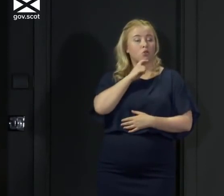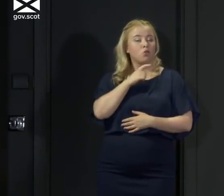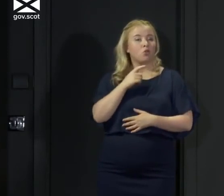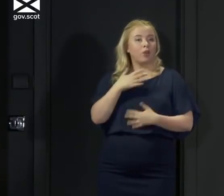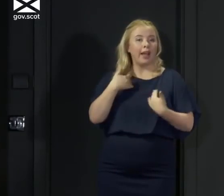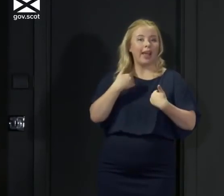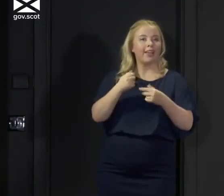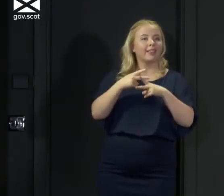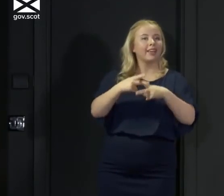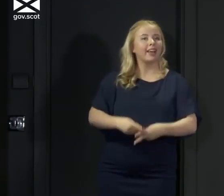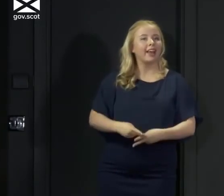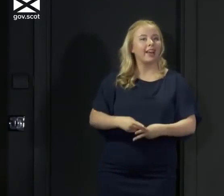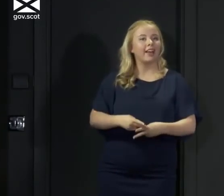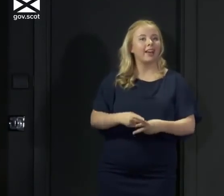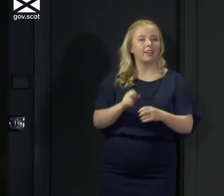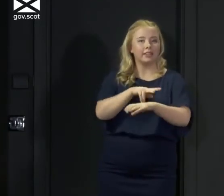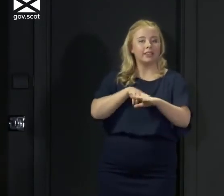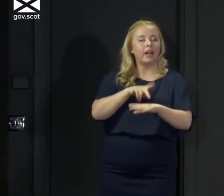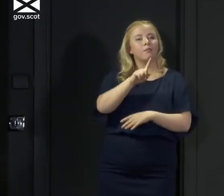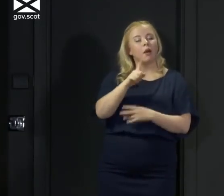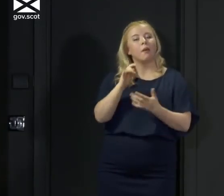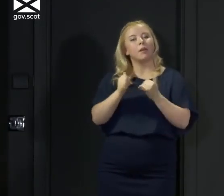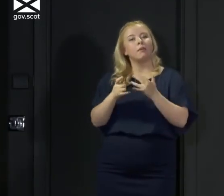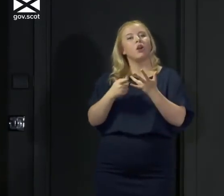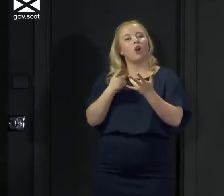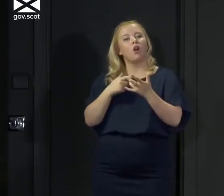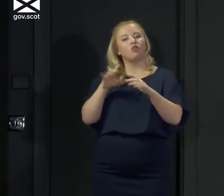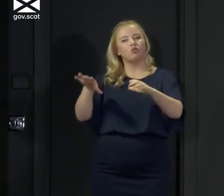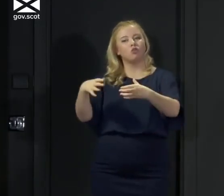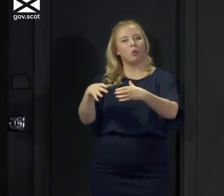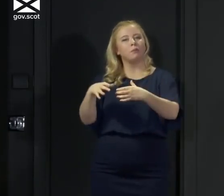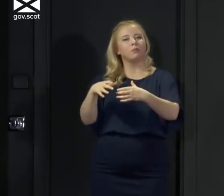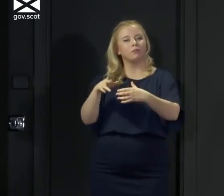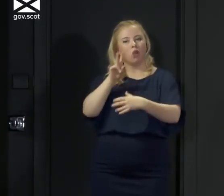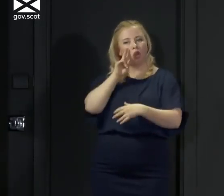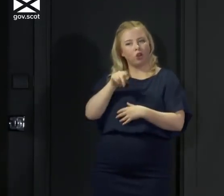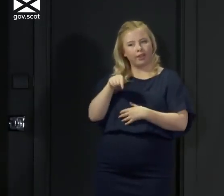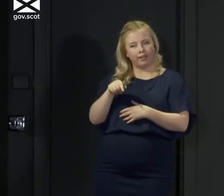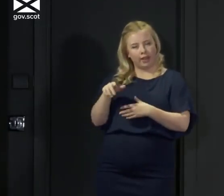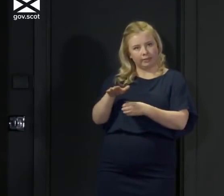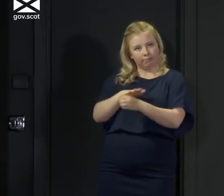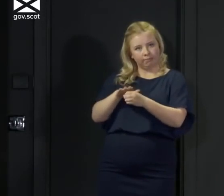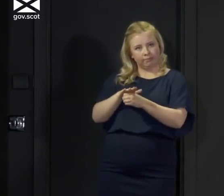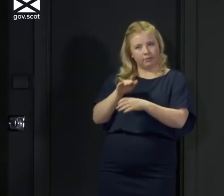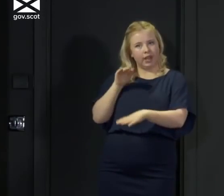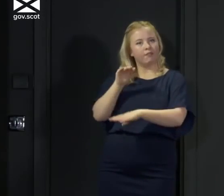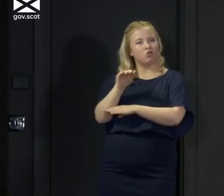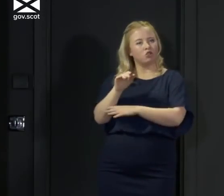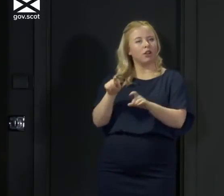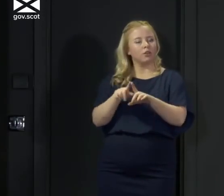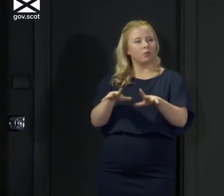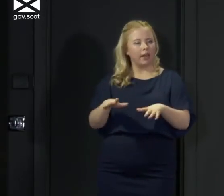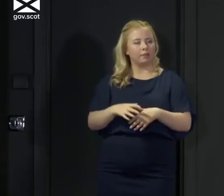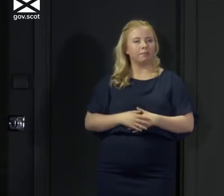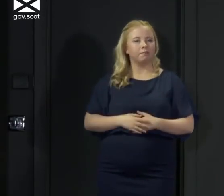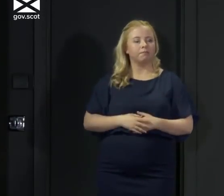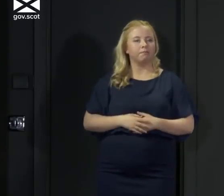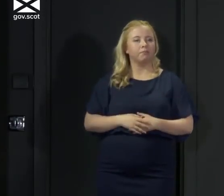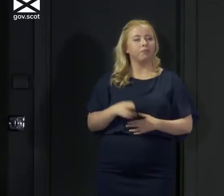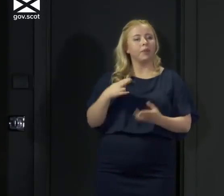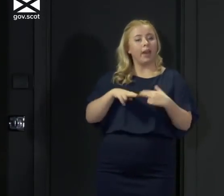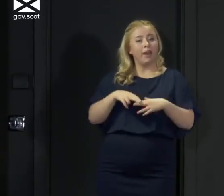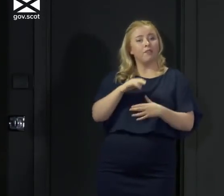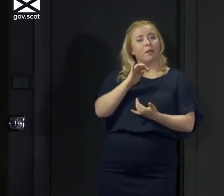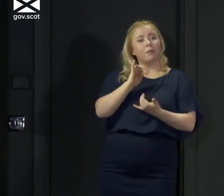healthcare staff, but there may be other groups that we look at in that context in the future as well. And whether that would be that